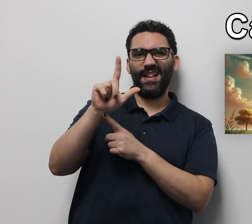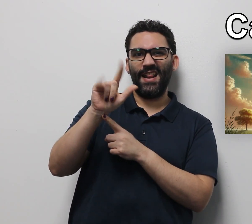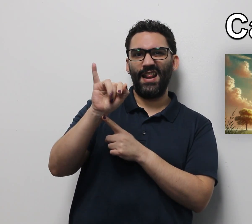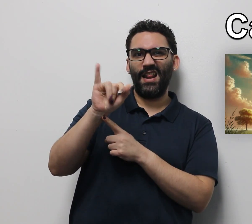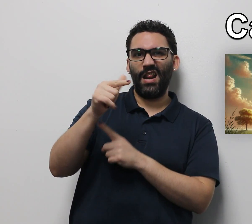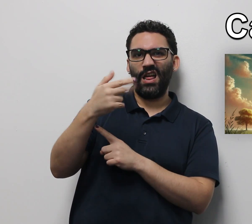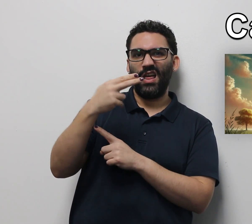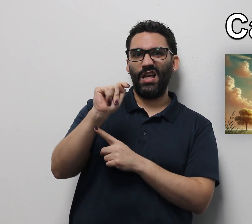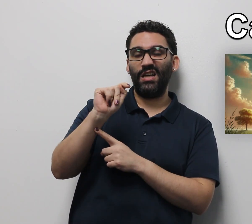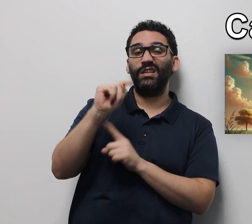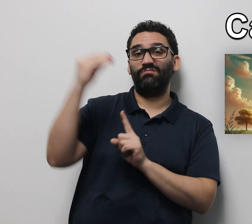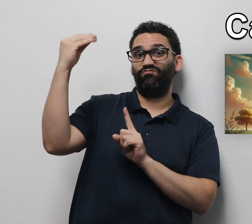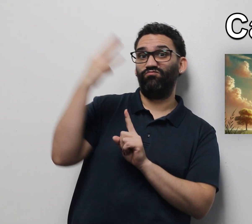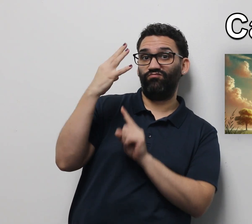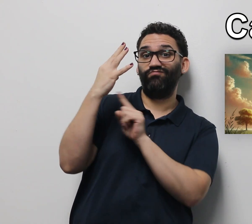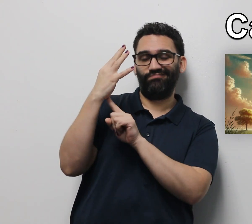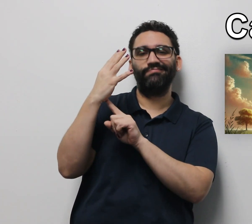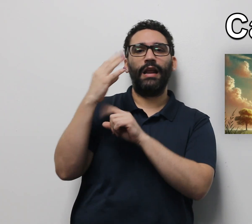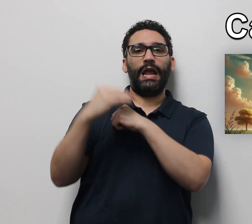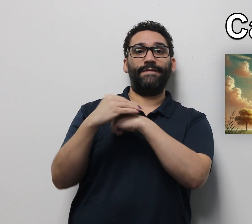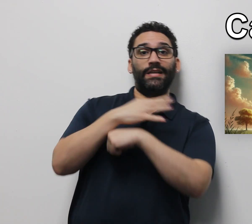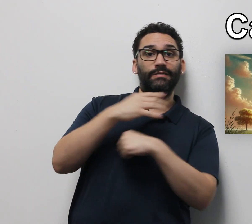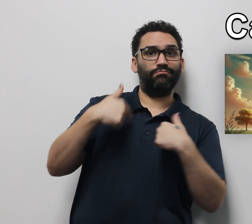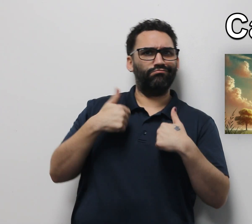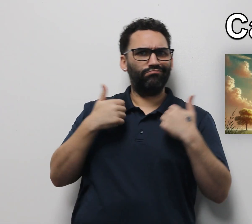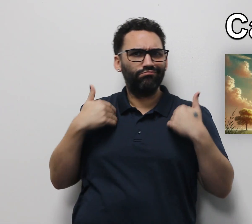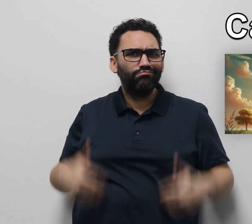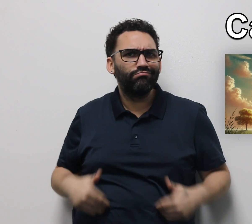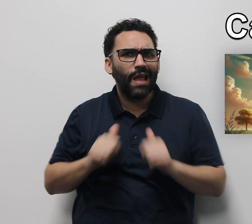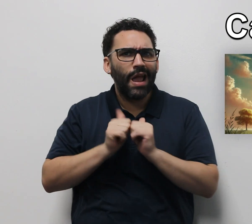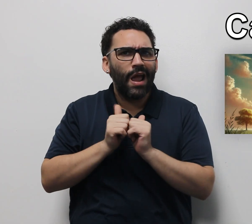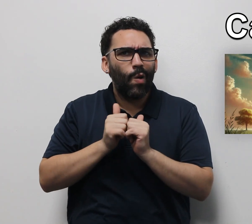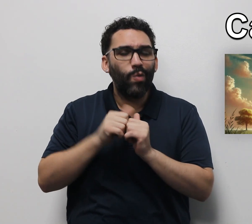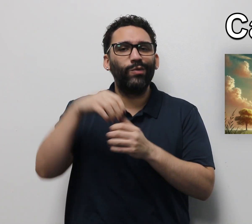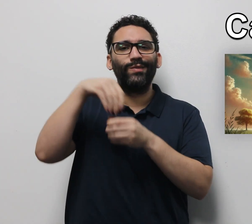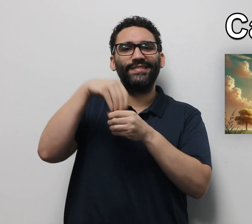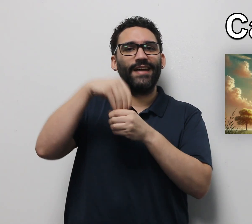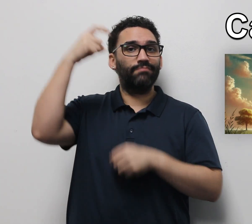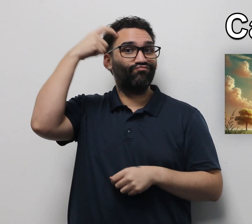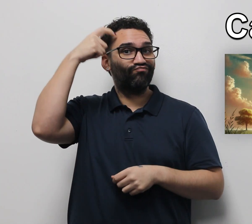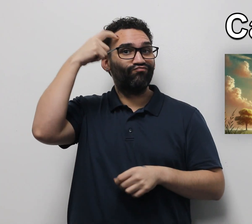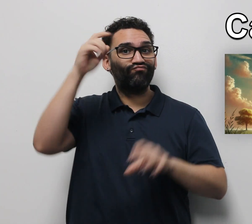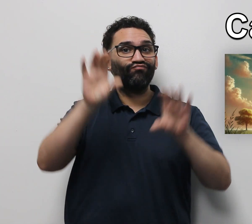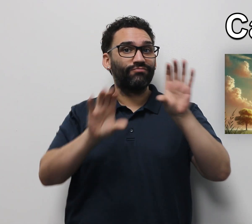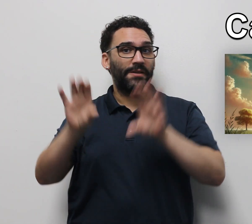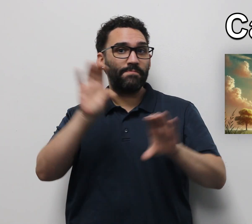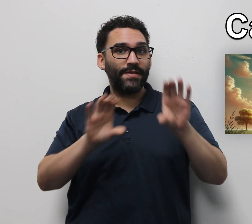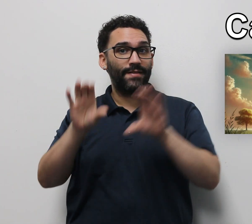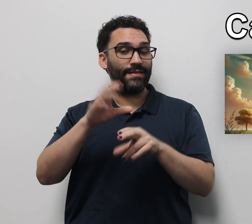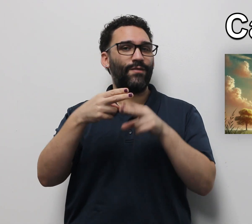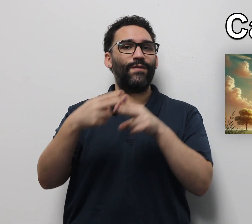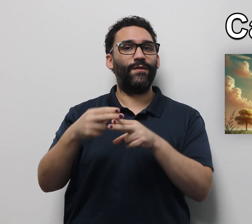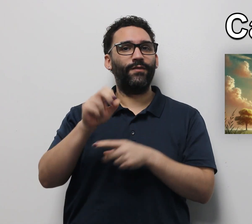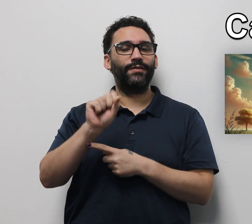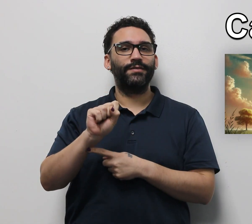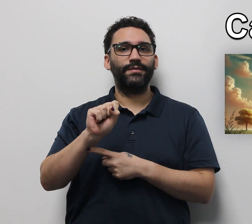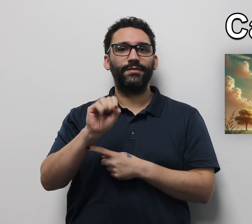provides the body with a natural essential chemical that maintains balance in the brain. And